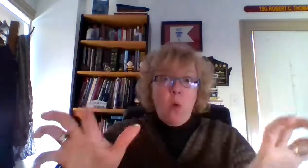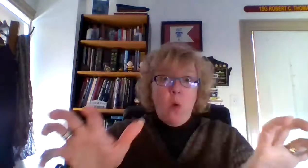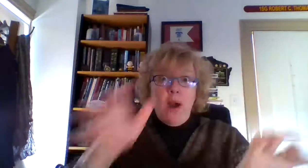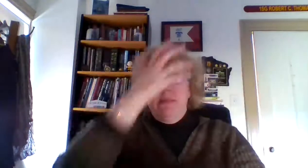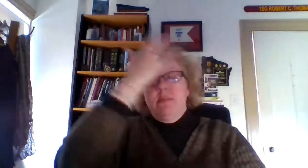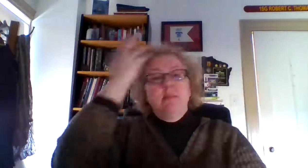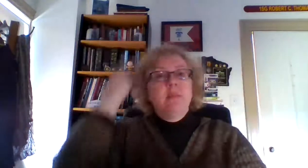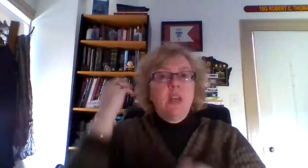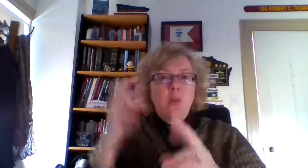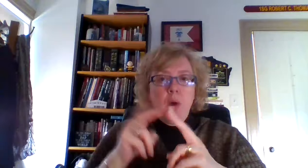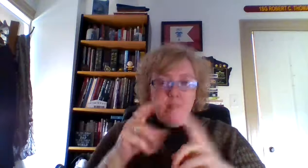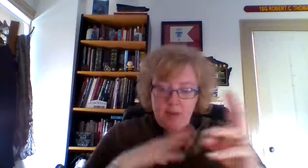want. Either one. Fine.